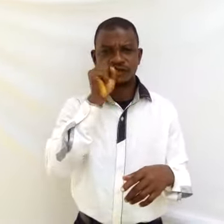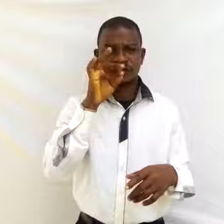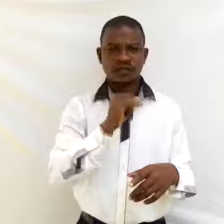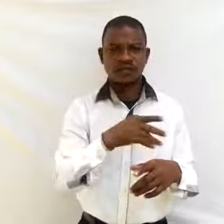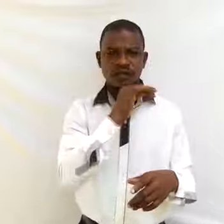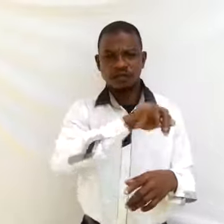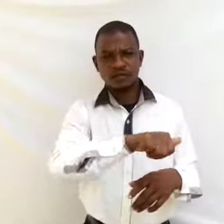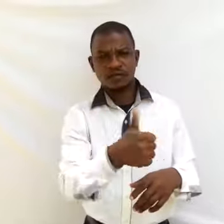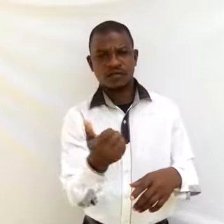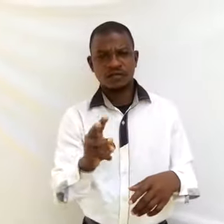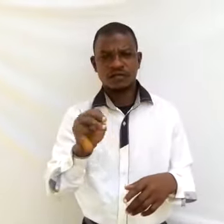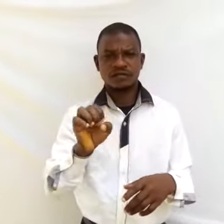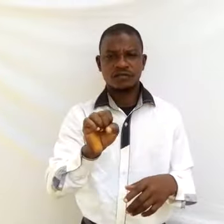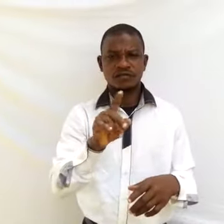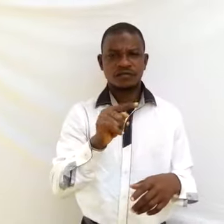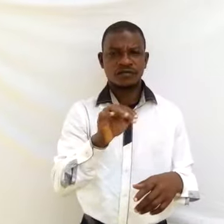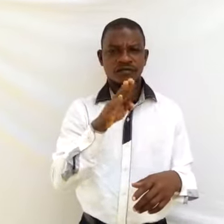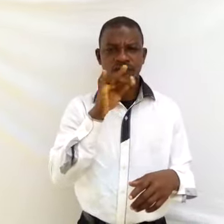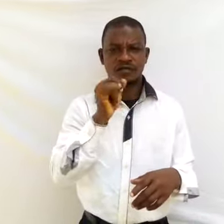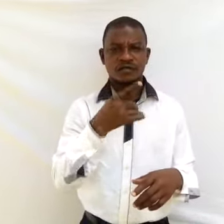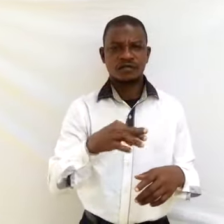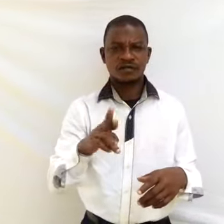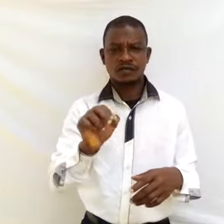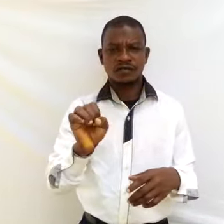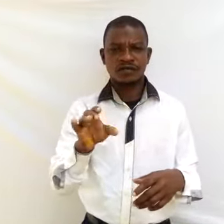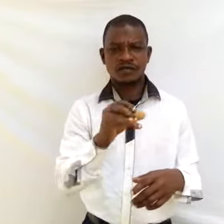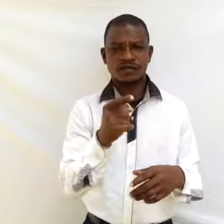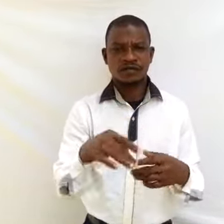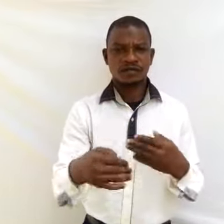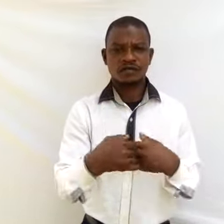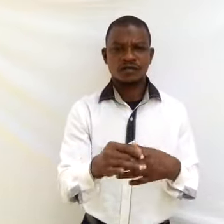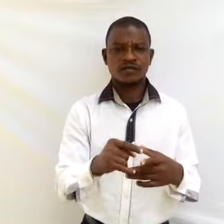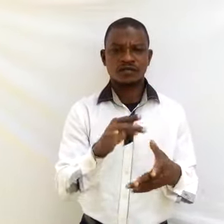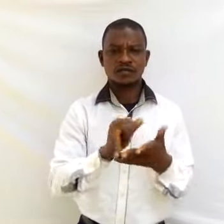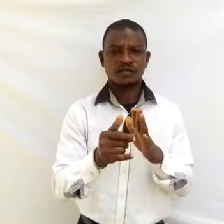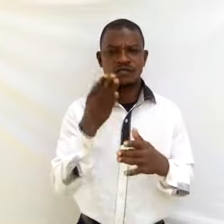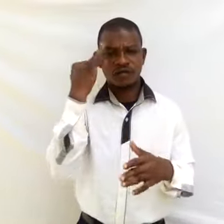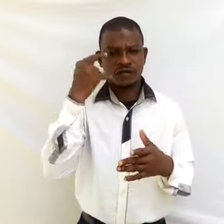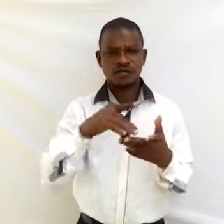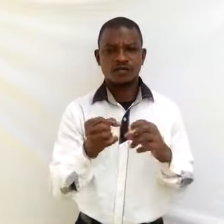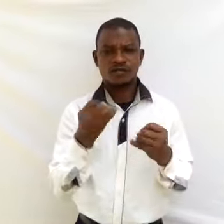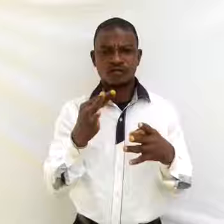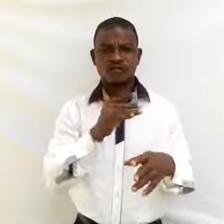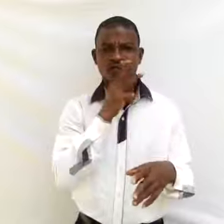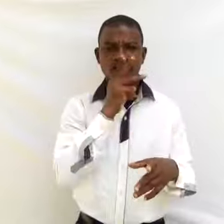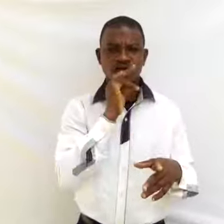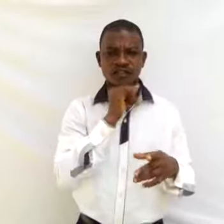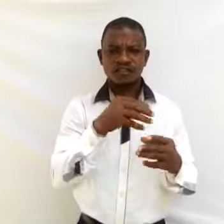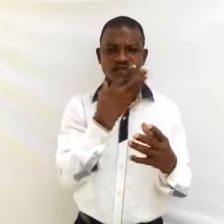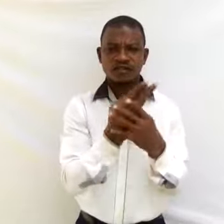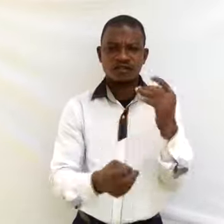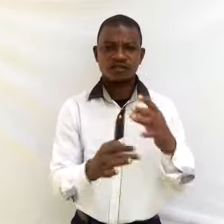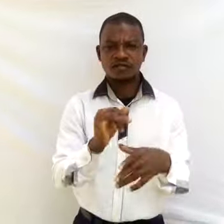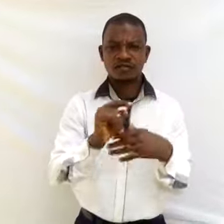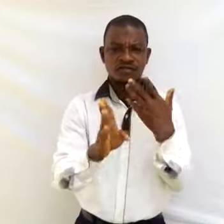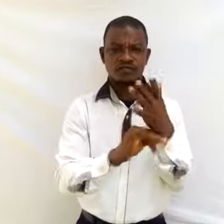other metabolic reactions, while most of the water is lost by